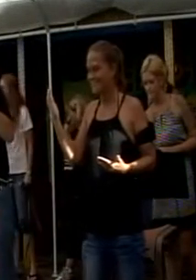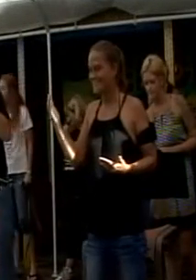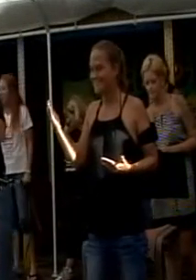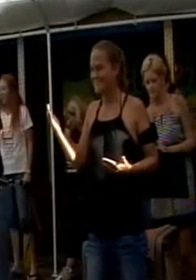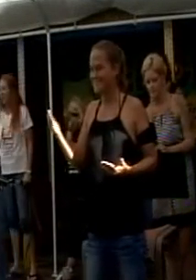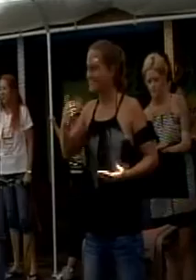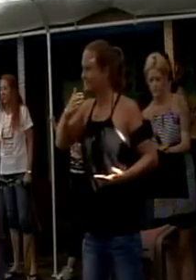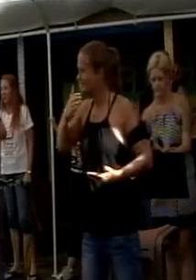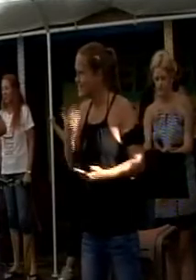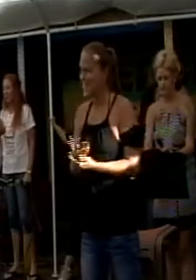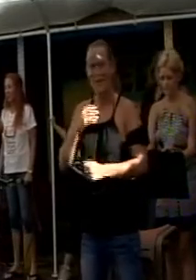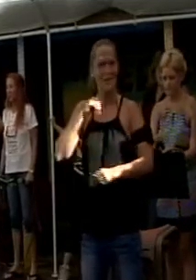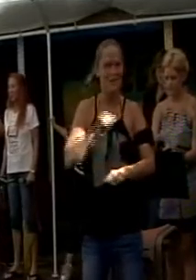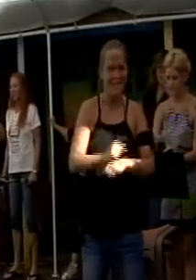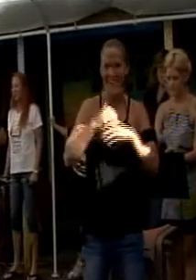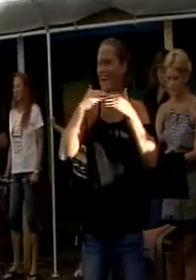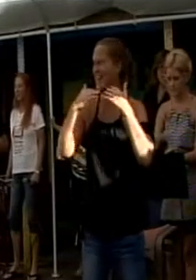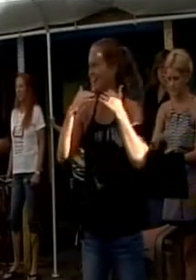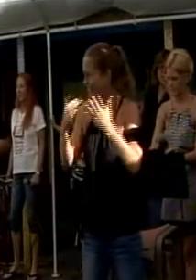Good job. Thank you.